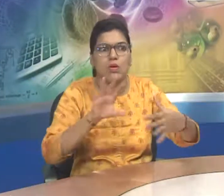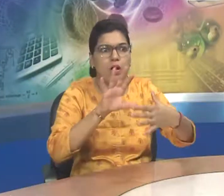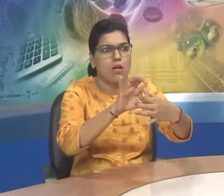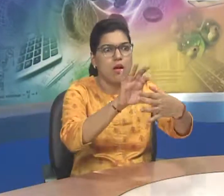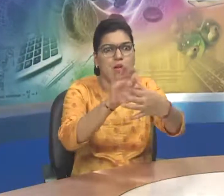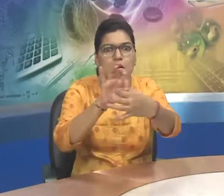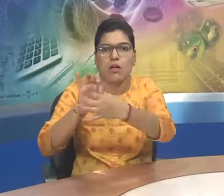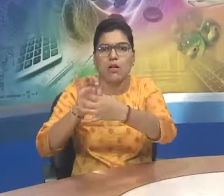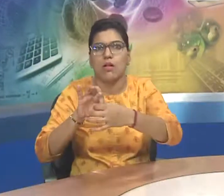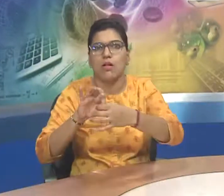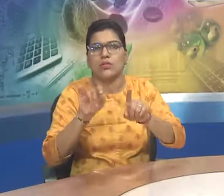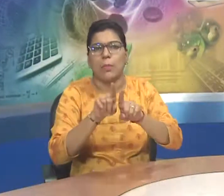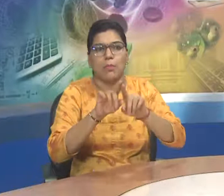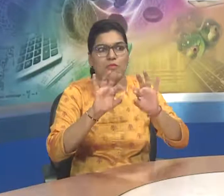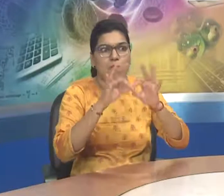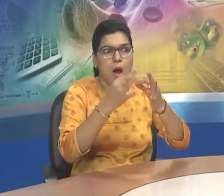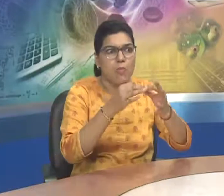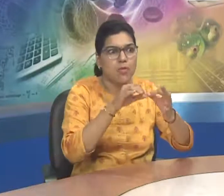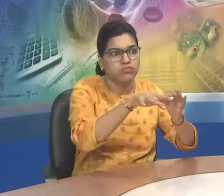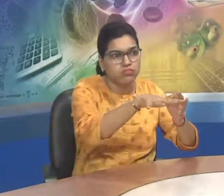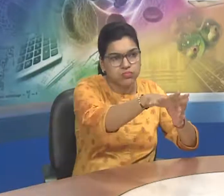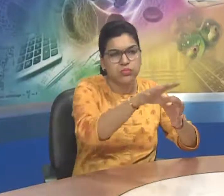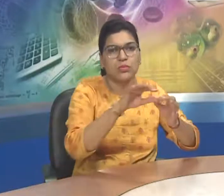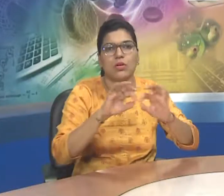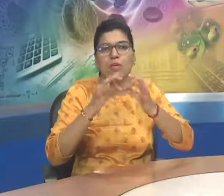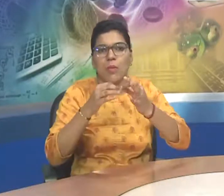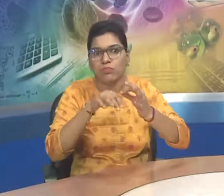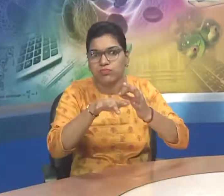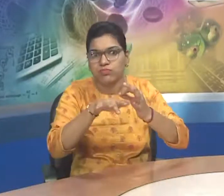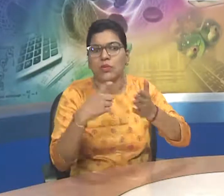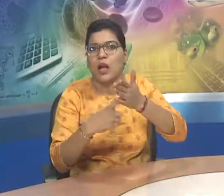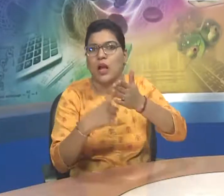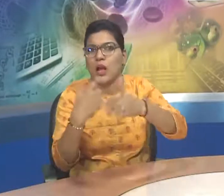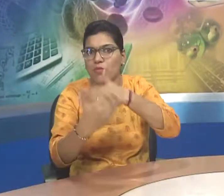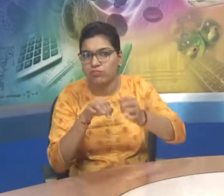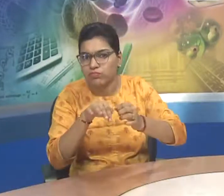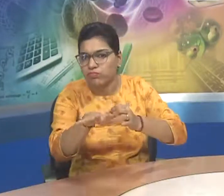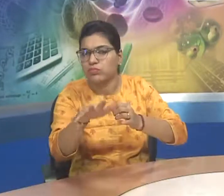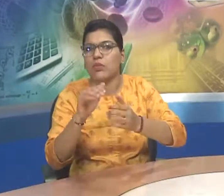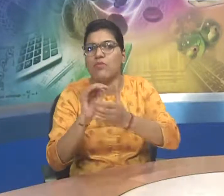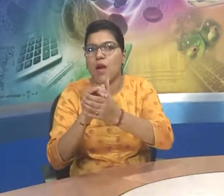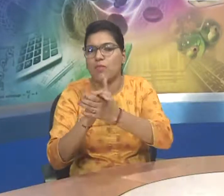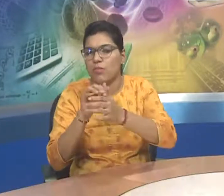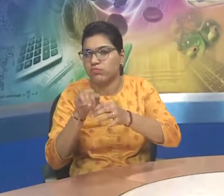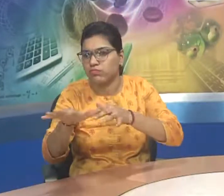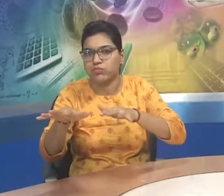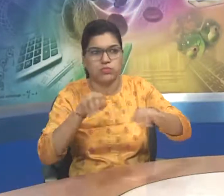which means connected to each other.